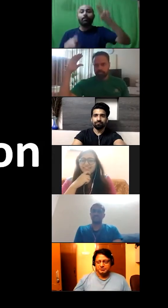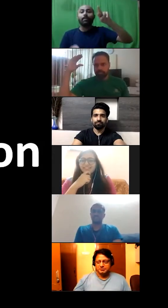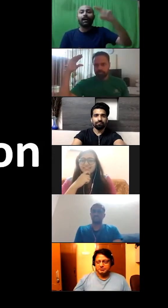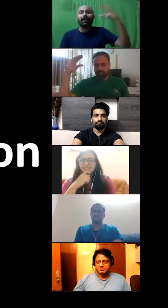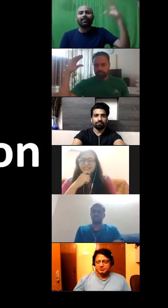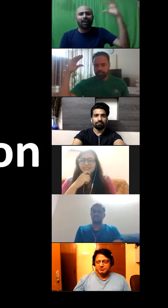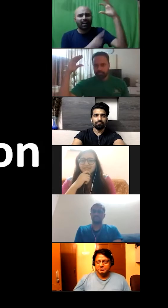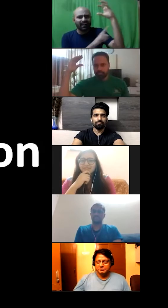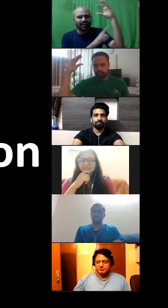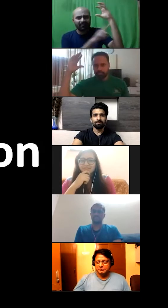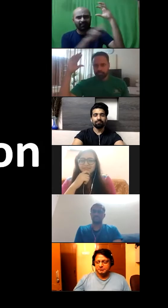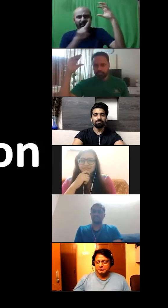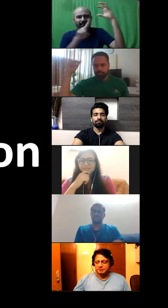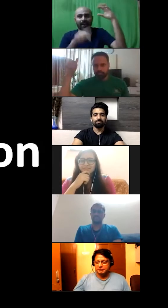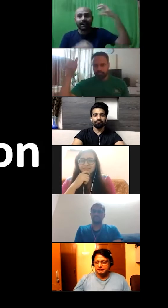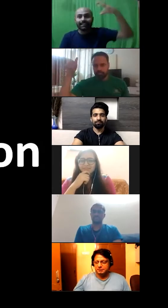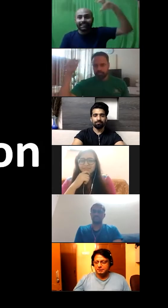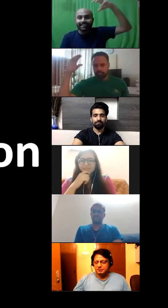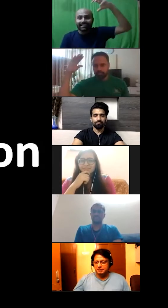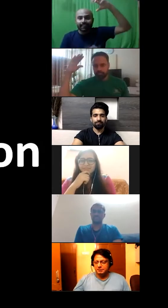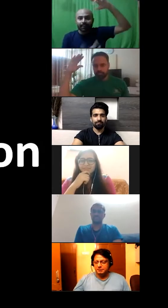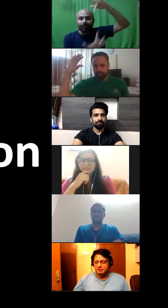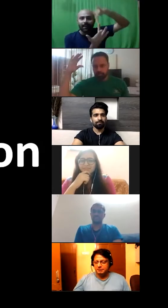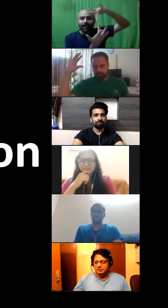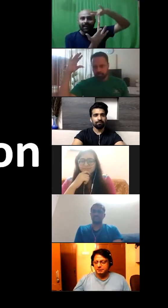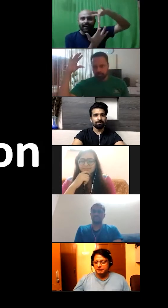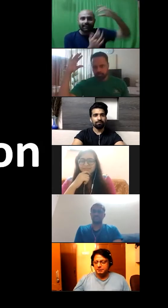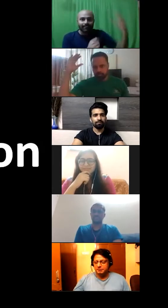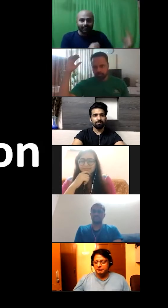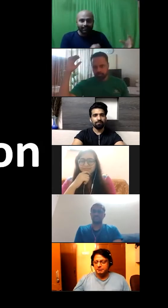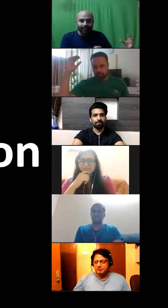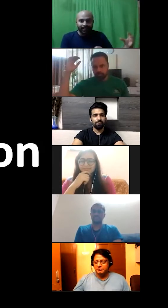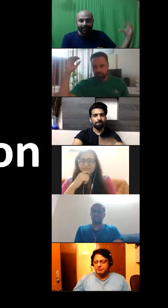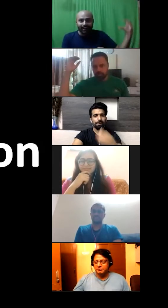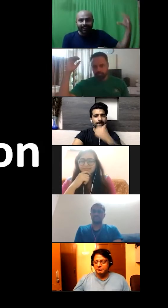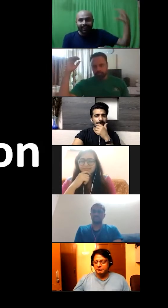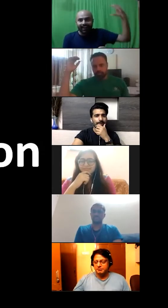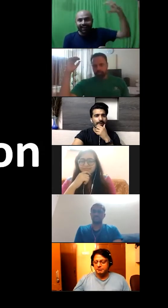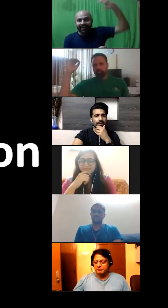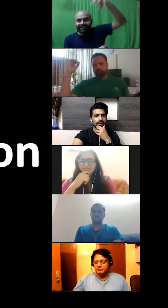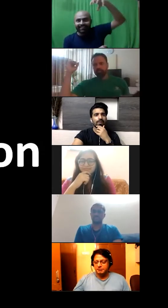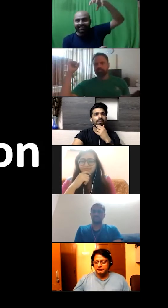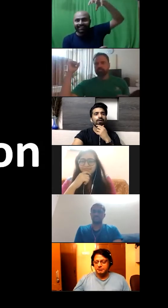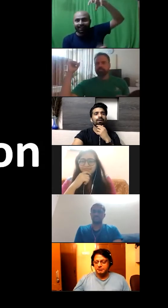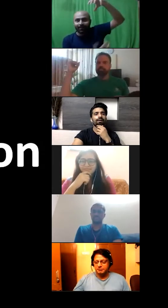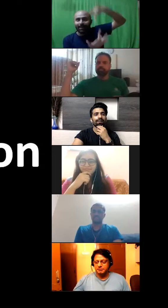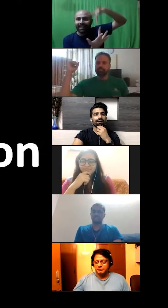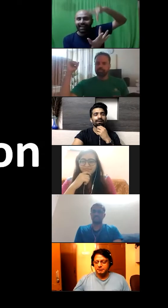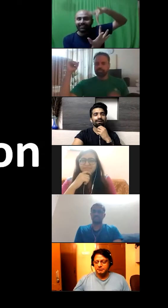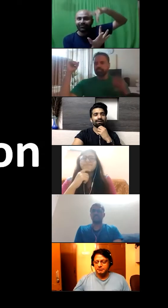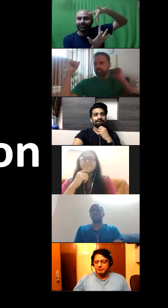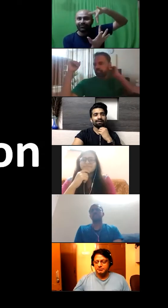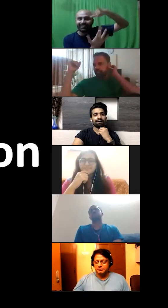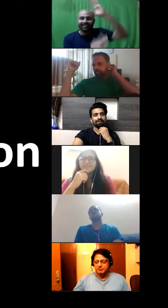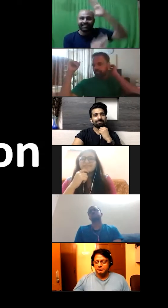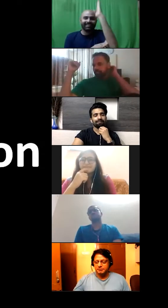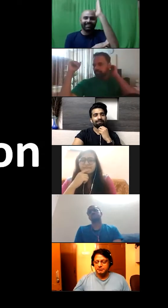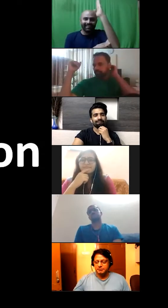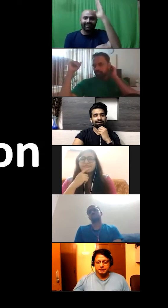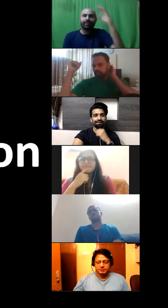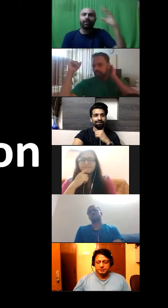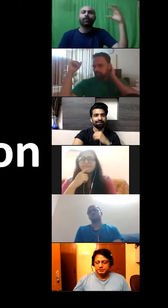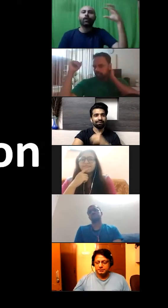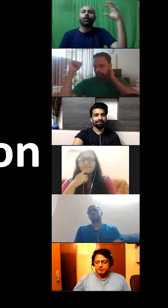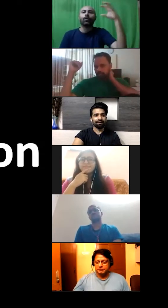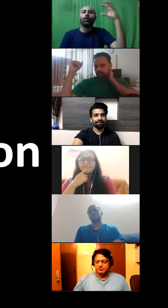Afternoon. Good afternoon. Why? Because the sun is on top of your heads at that time. That's where the